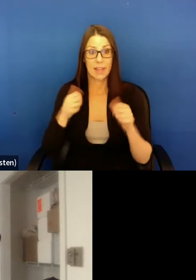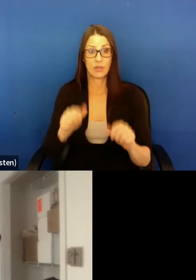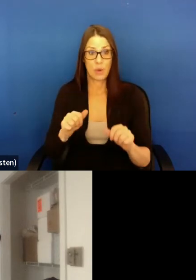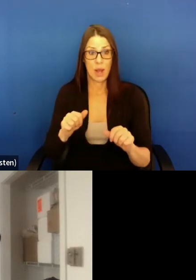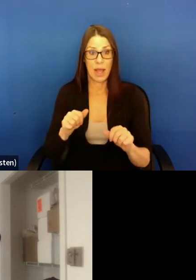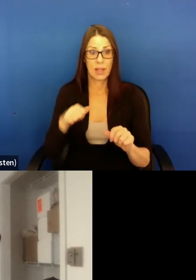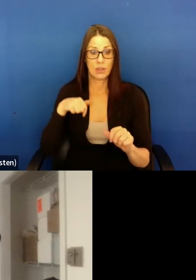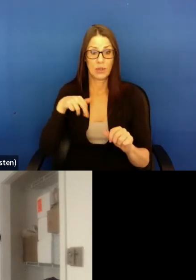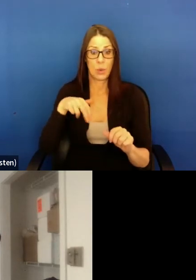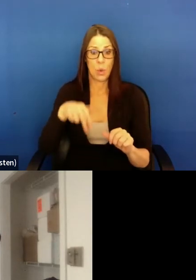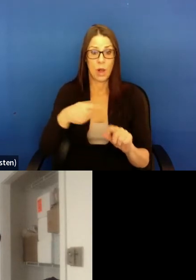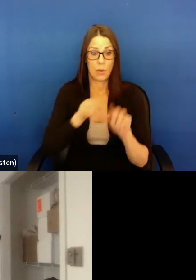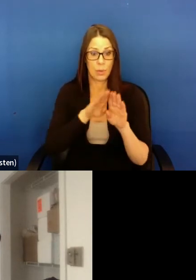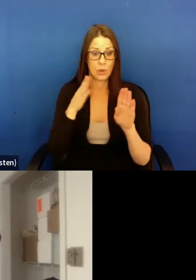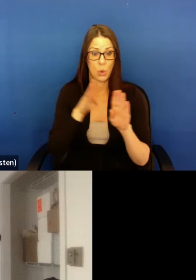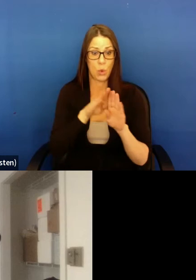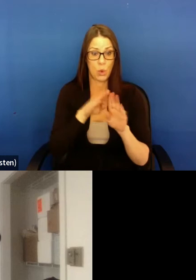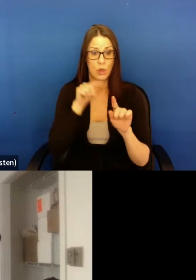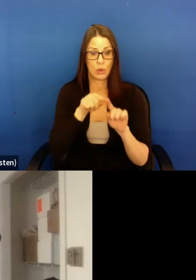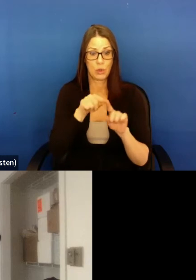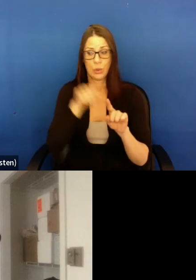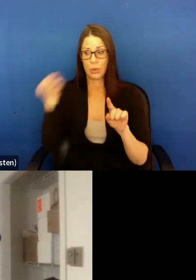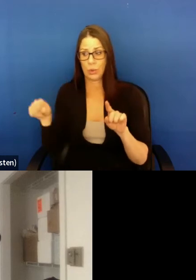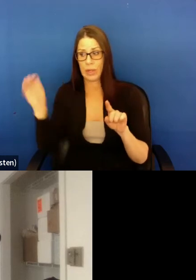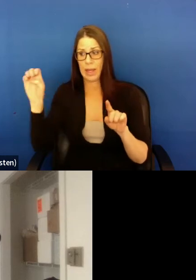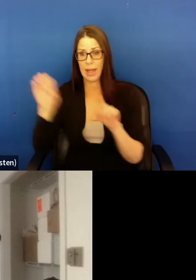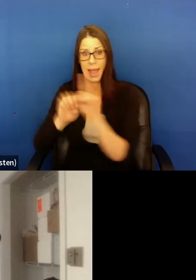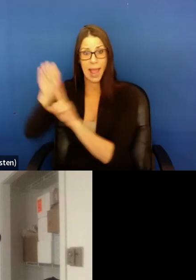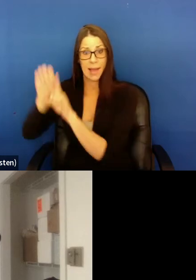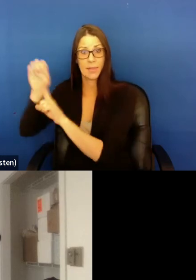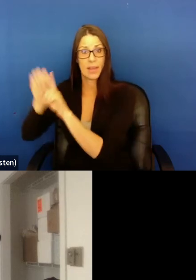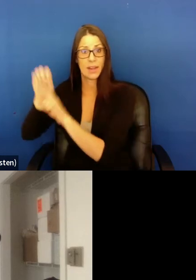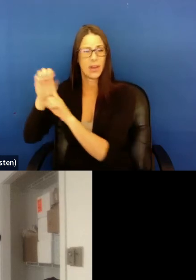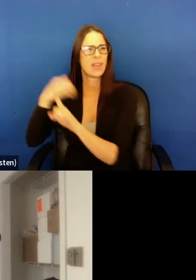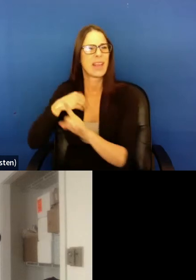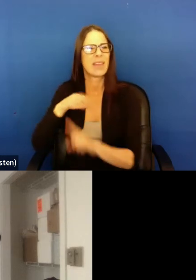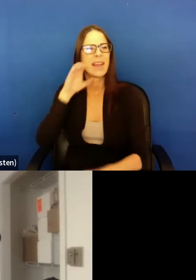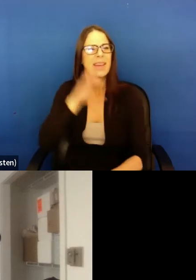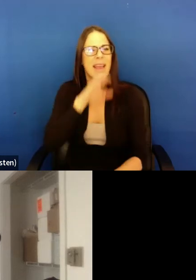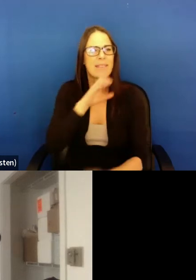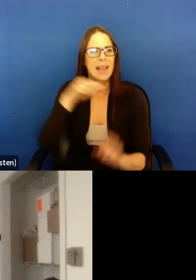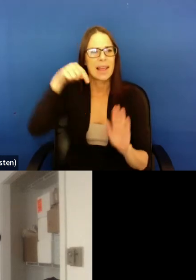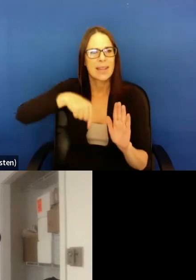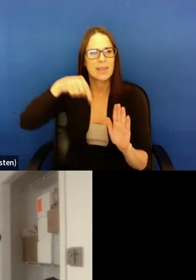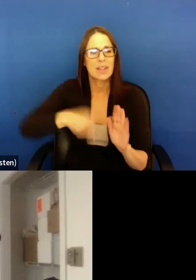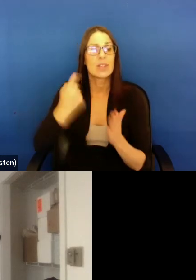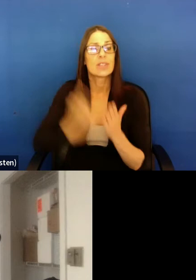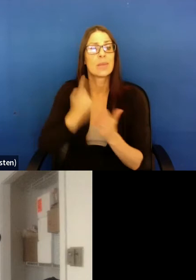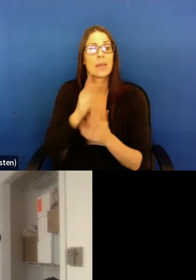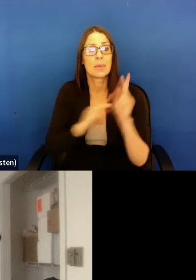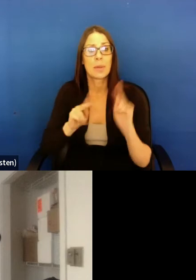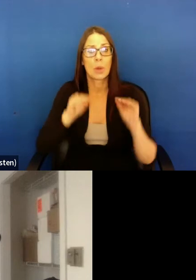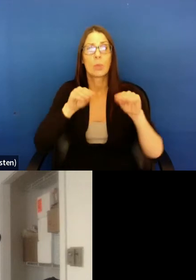to the elevators, there's that whole cafe downstairs. And sometimes people move the tables, like even though, for example, Ilham has heard